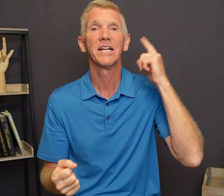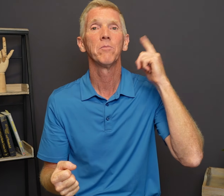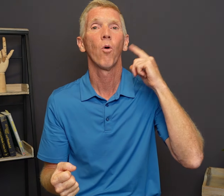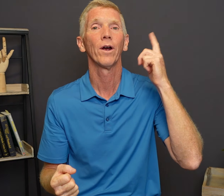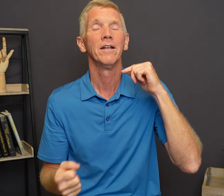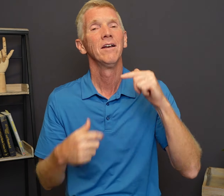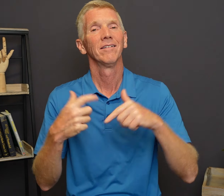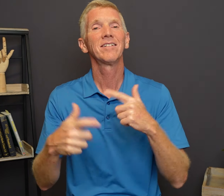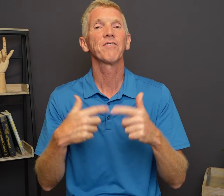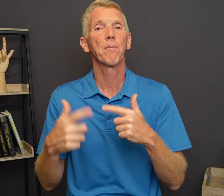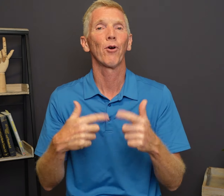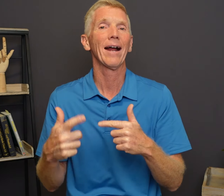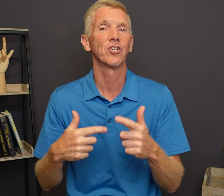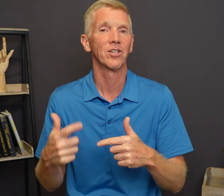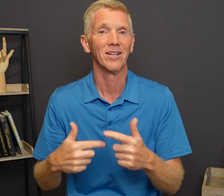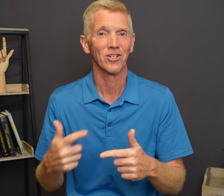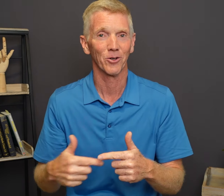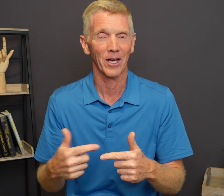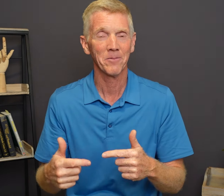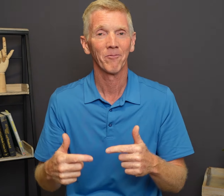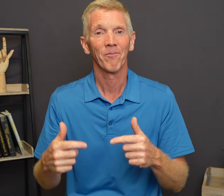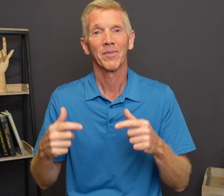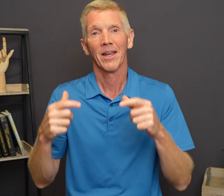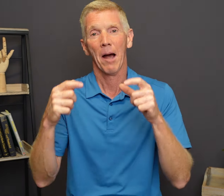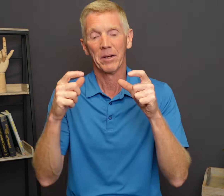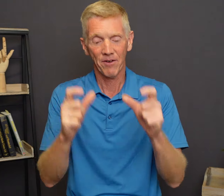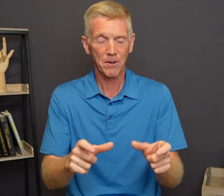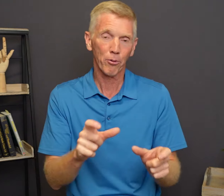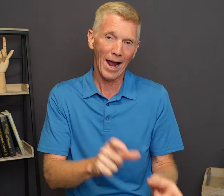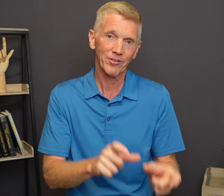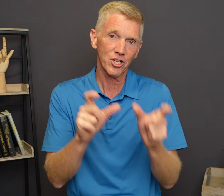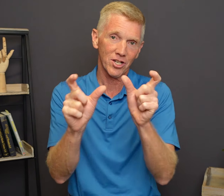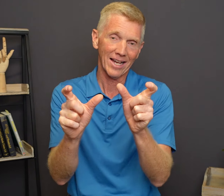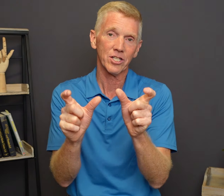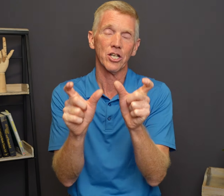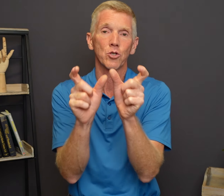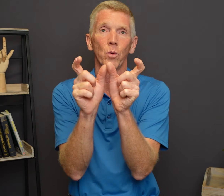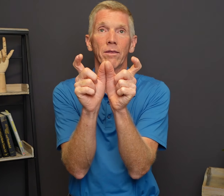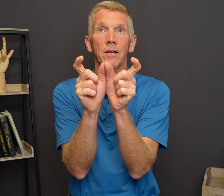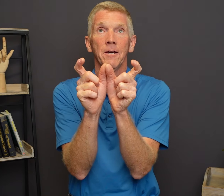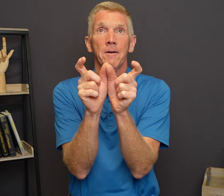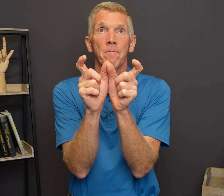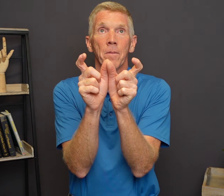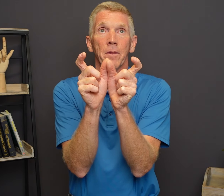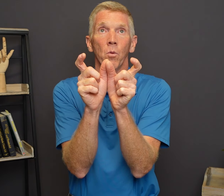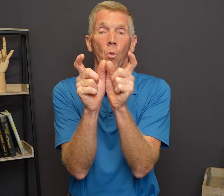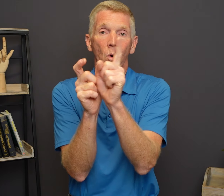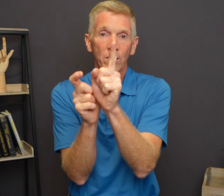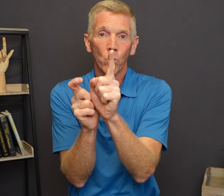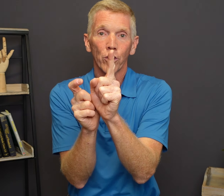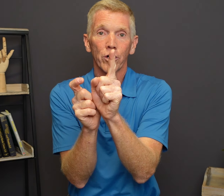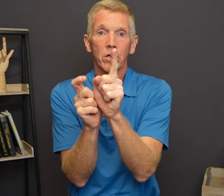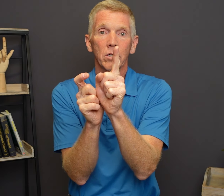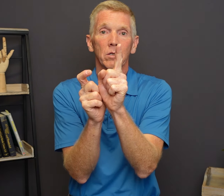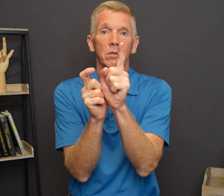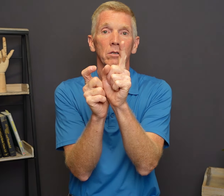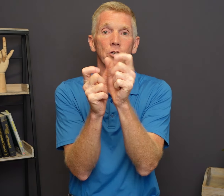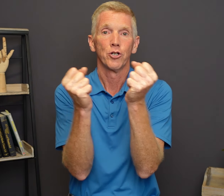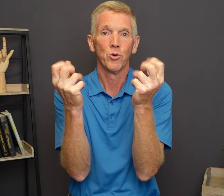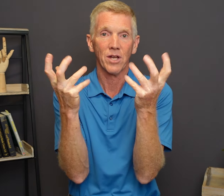more in? Let's have some practice sentences, okay? I'm going to give you some practice sentences with one word, two